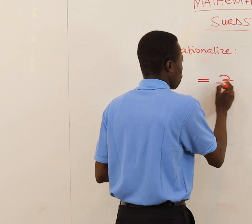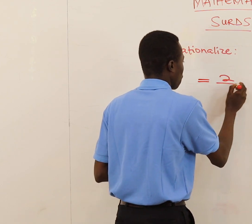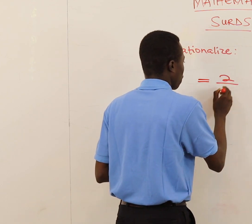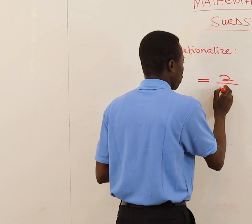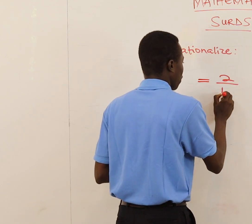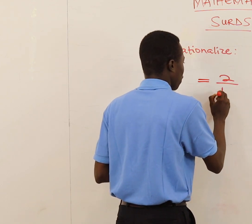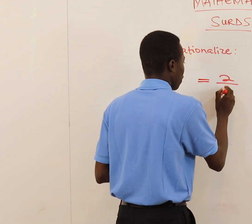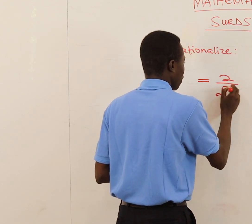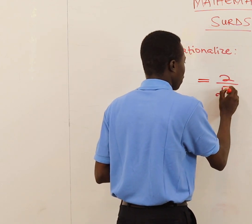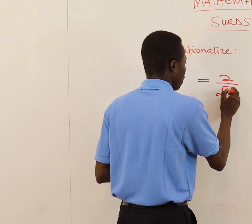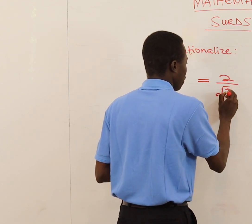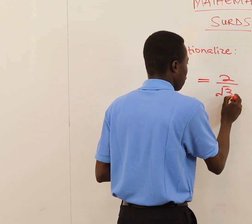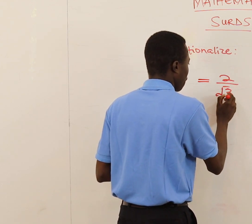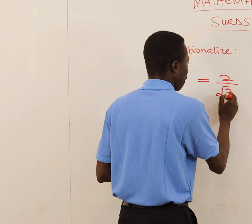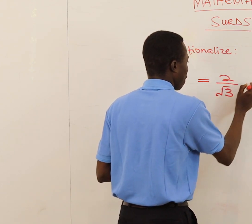well. So let's try that.